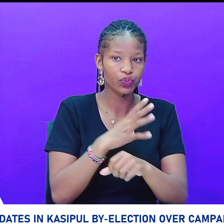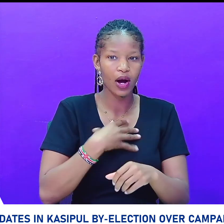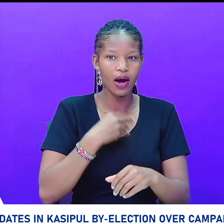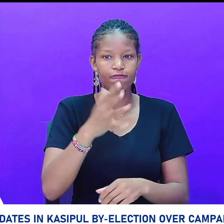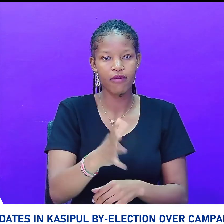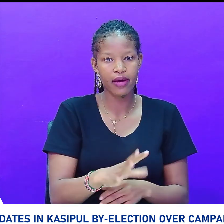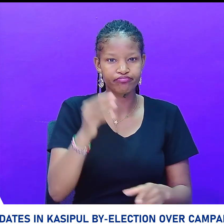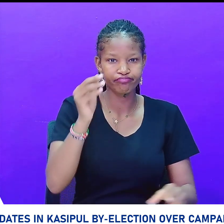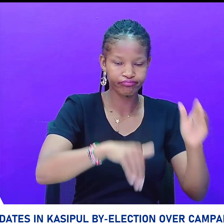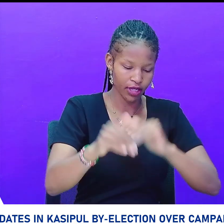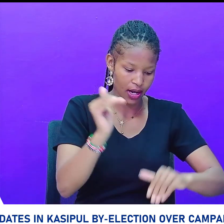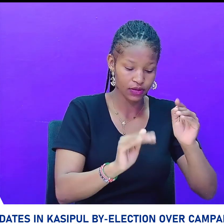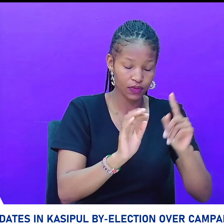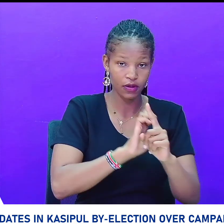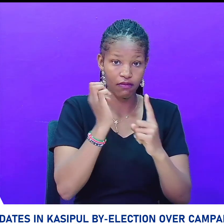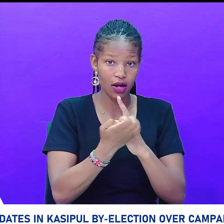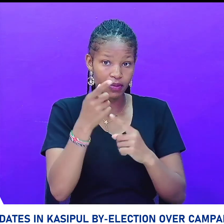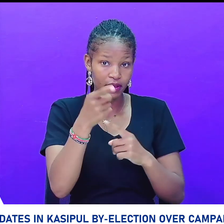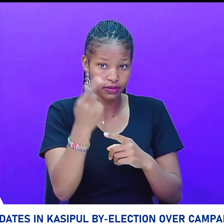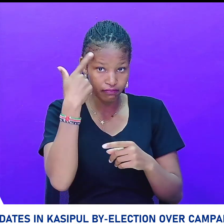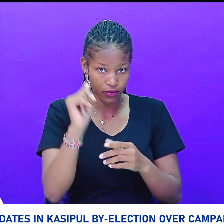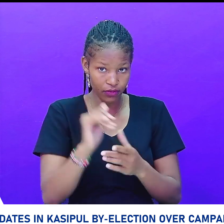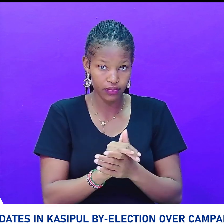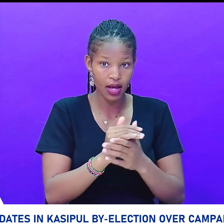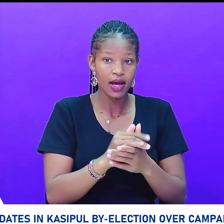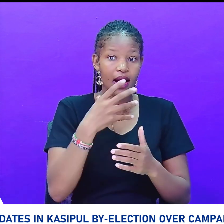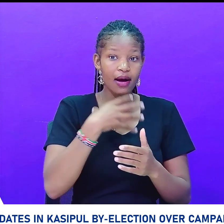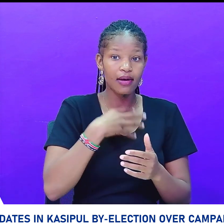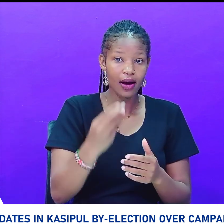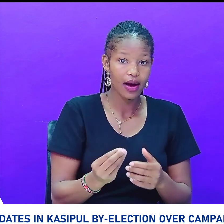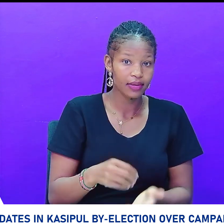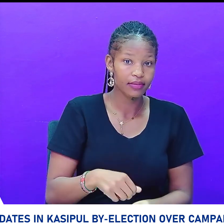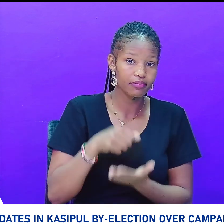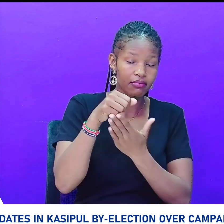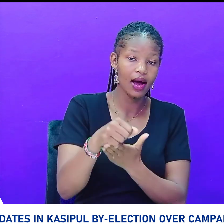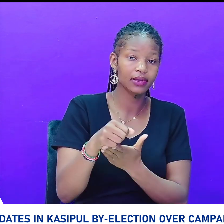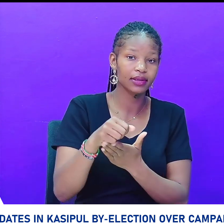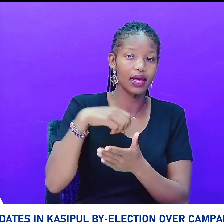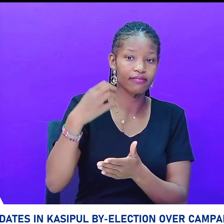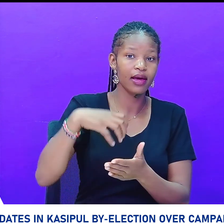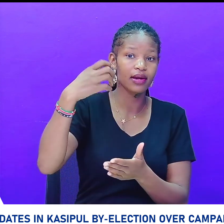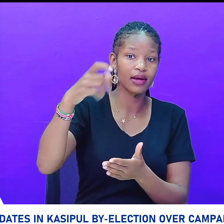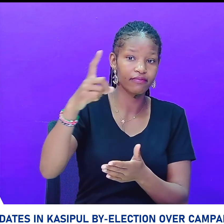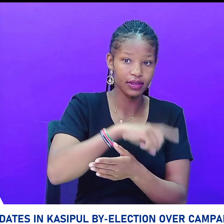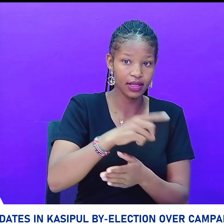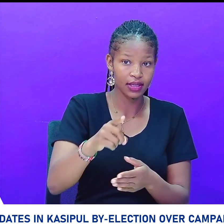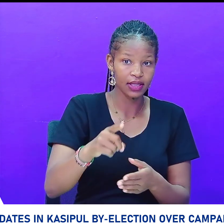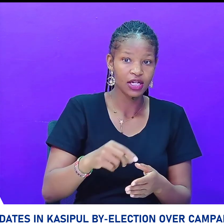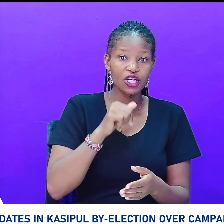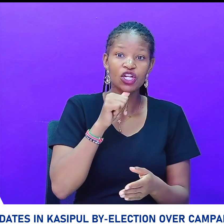preserving a peaceful and fair electoral environment is imperative and pledged to deploy its full range